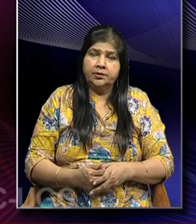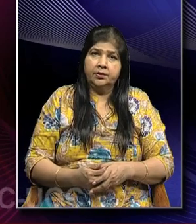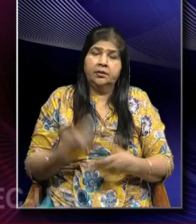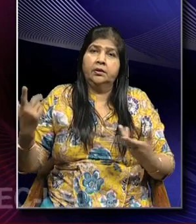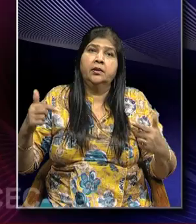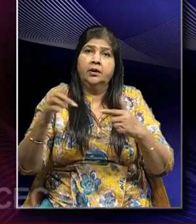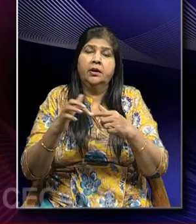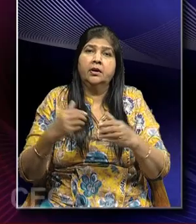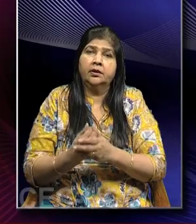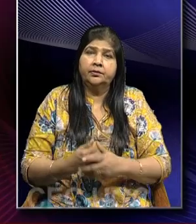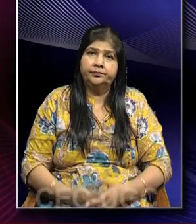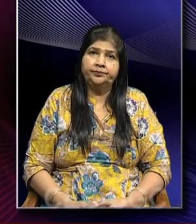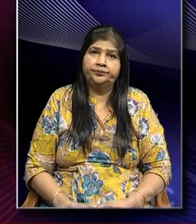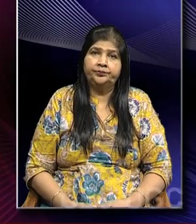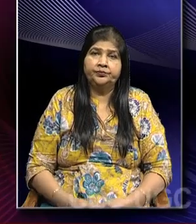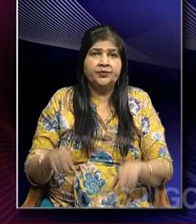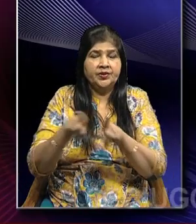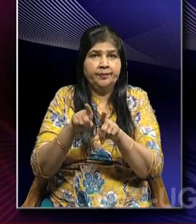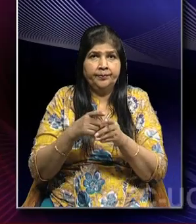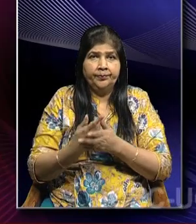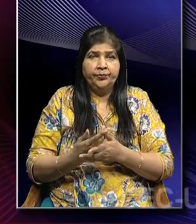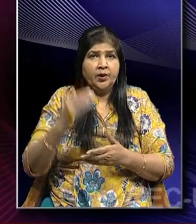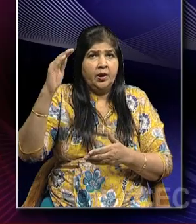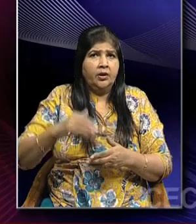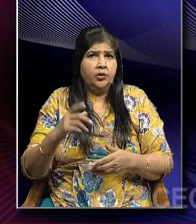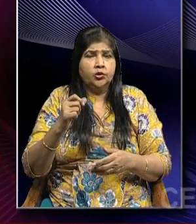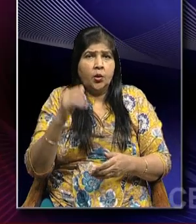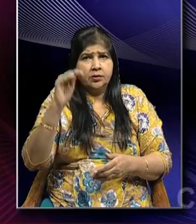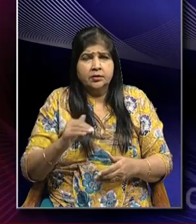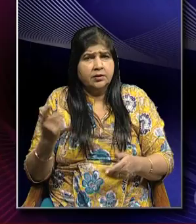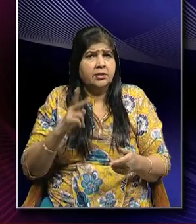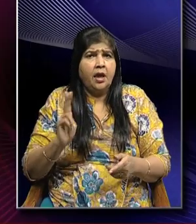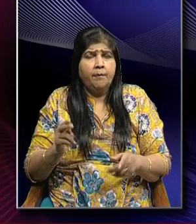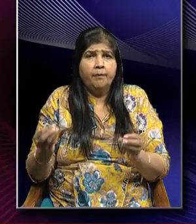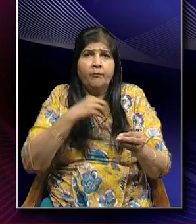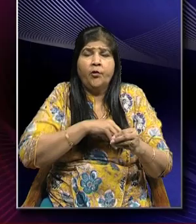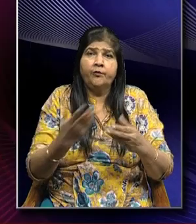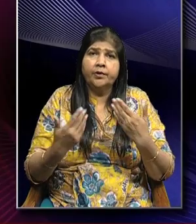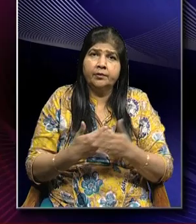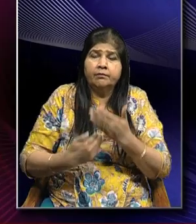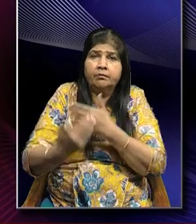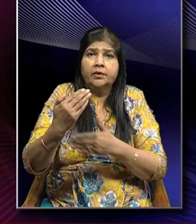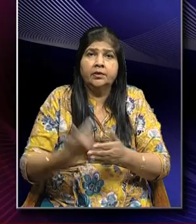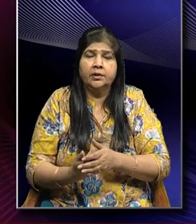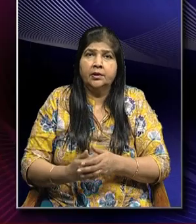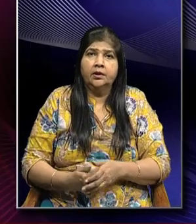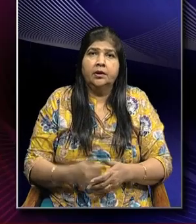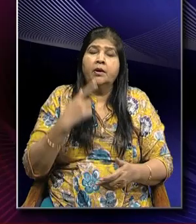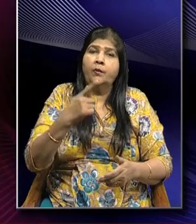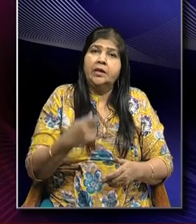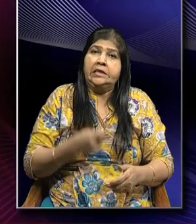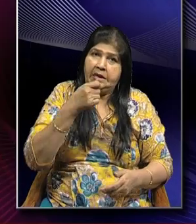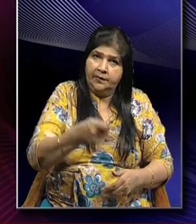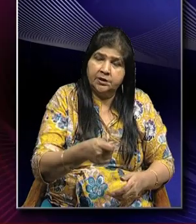direct operating cost as well. So you can reduce the cost as well. Although it might first take an investment